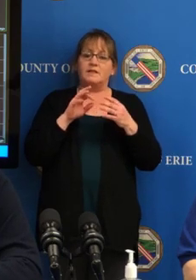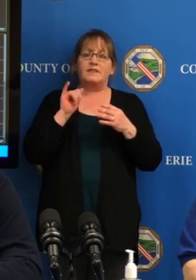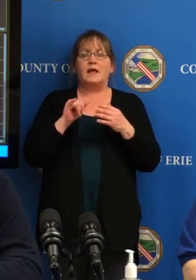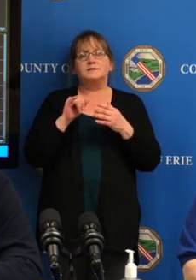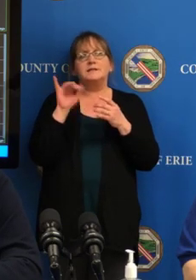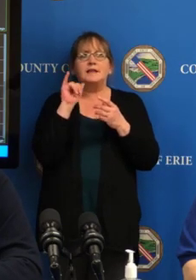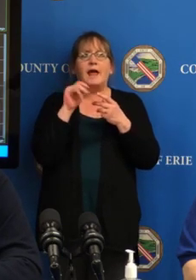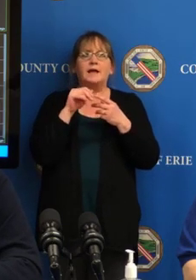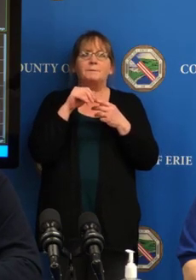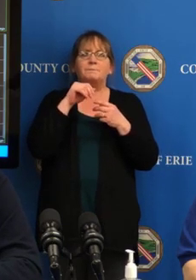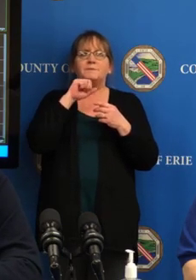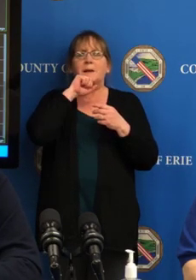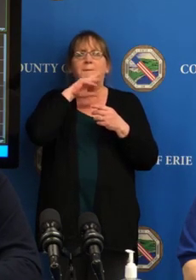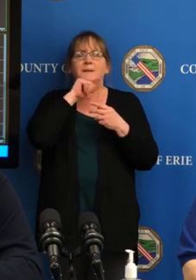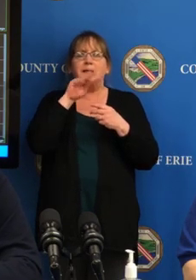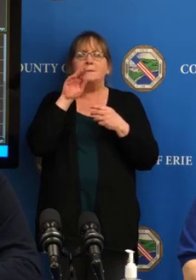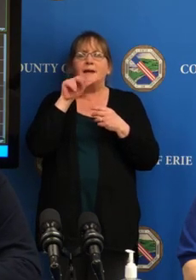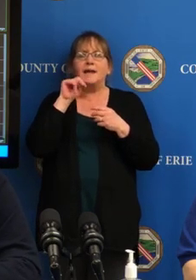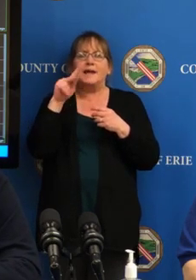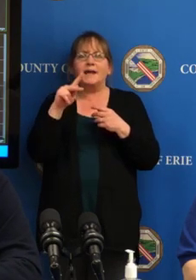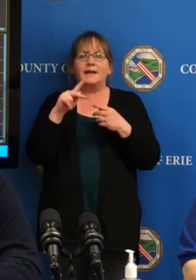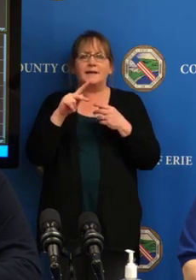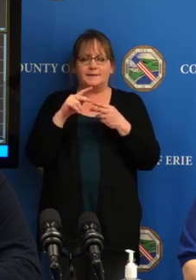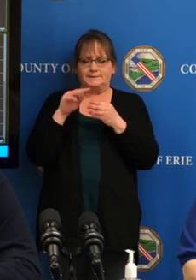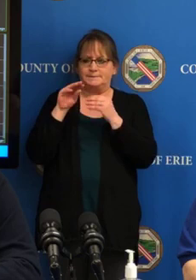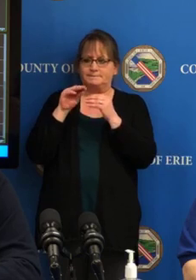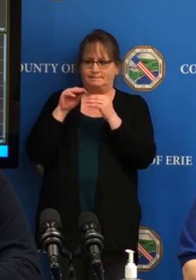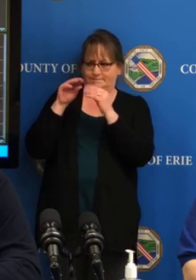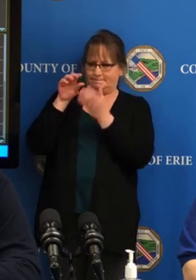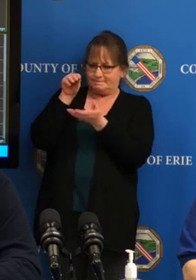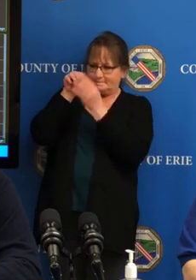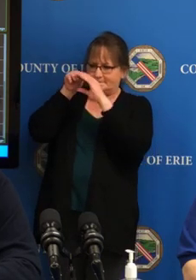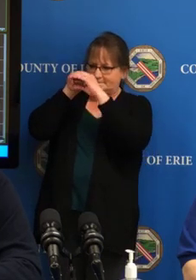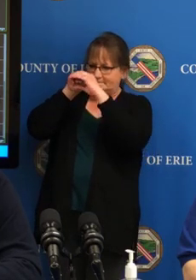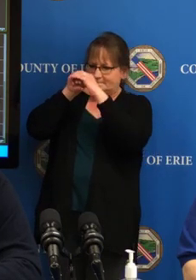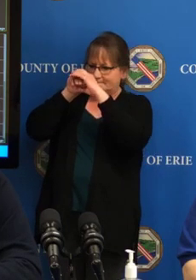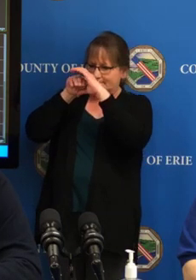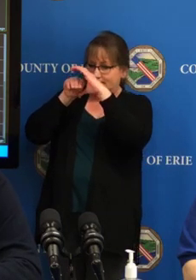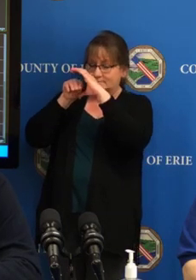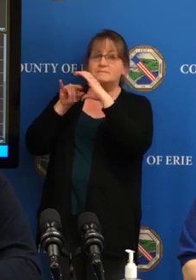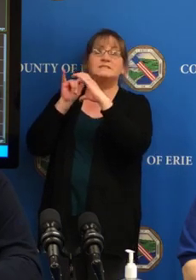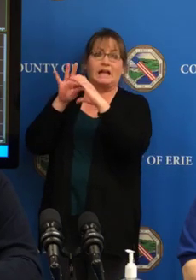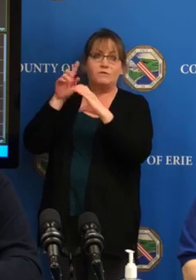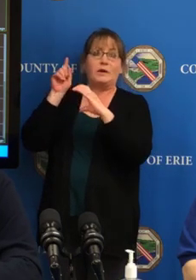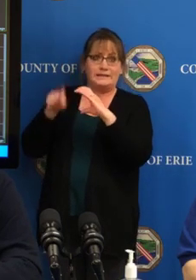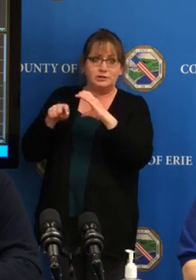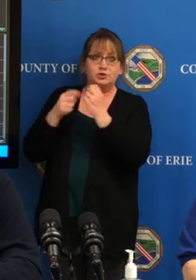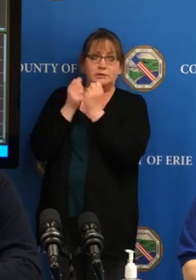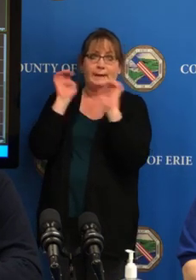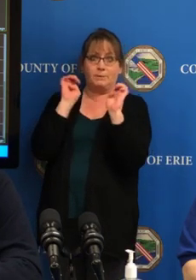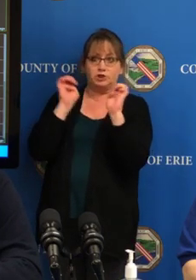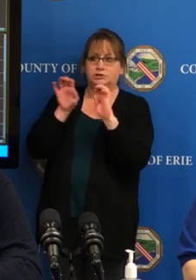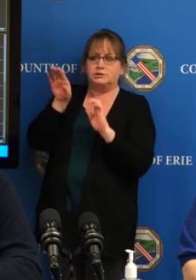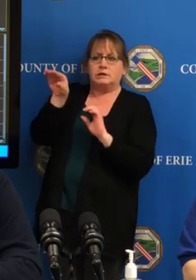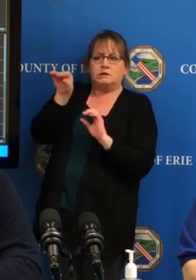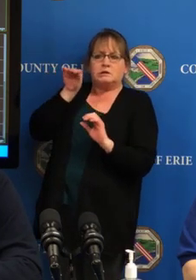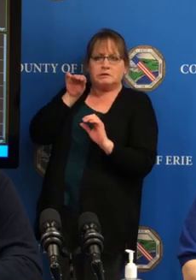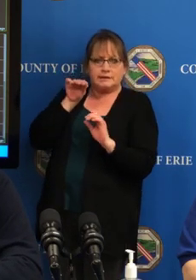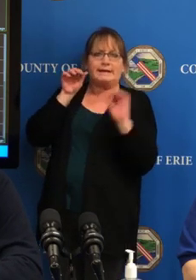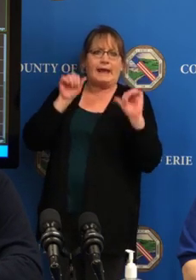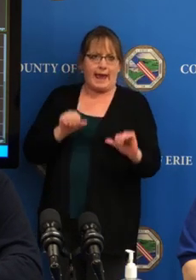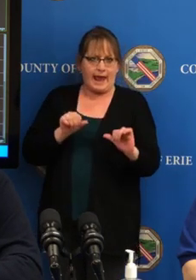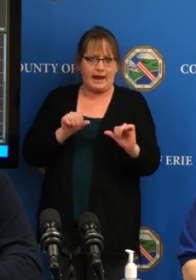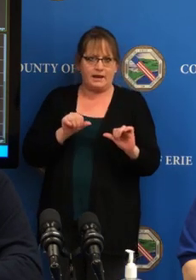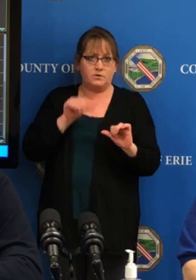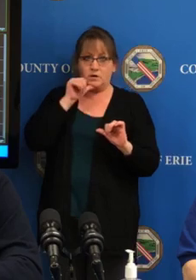piggy bank. So that's what we could tap into if we needed to in an emergency situation, and this is an emergency situation. We haven't